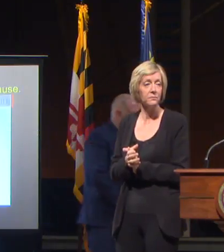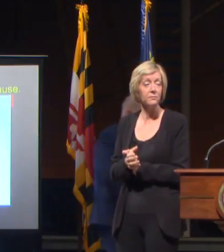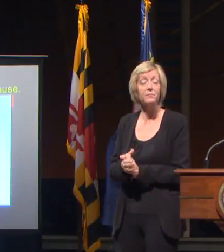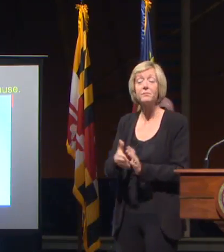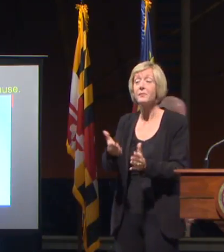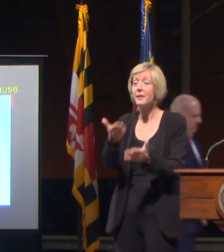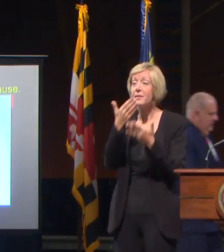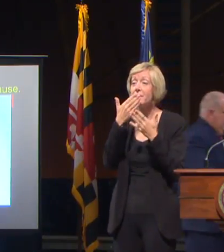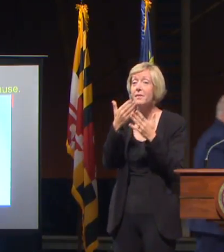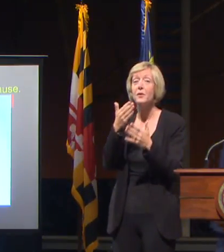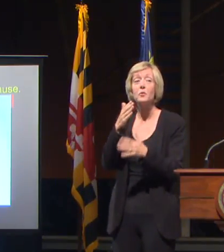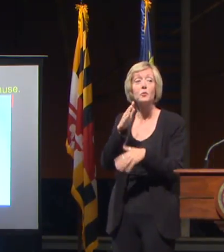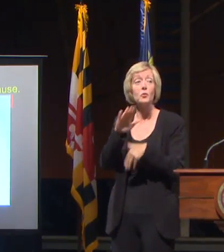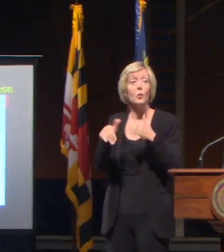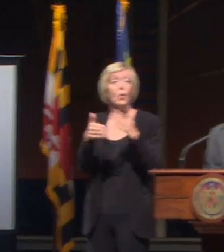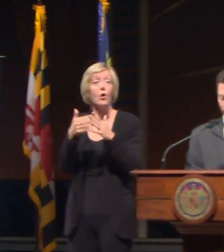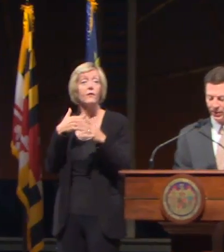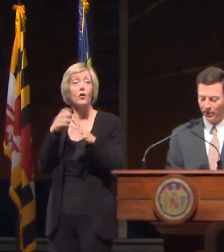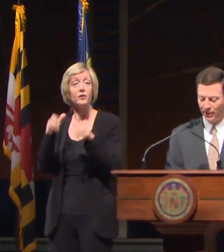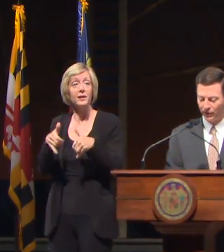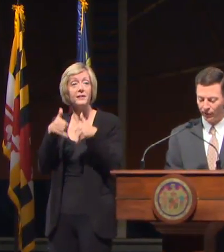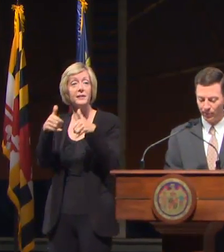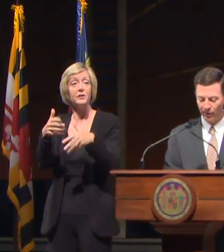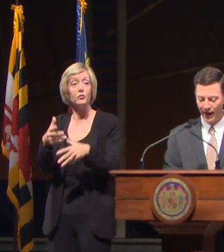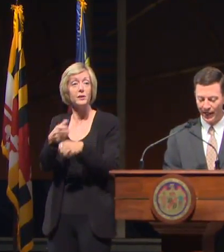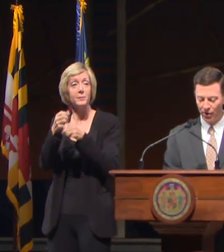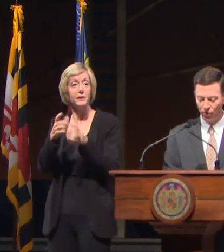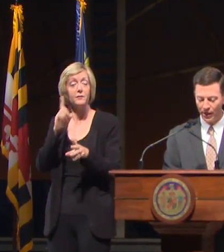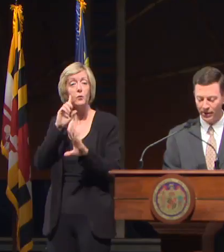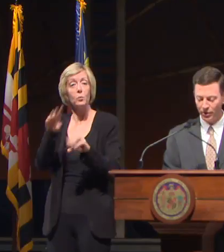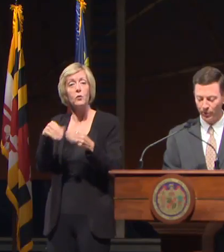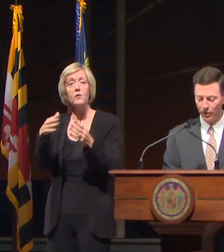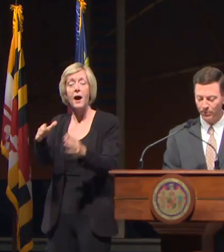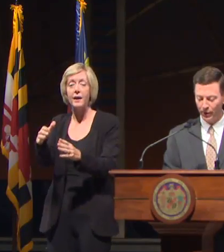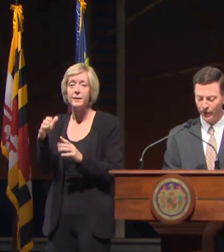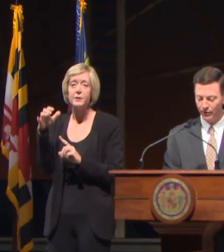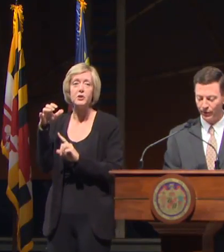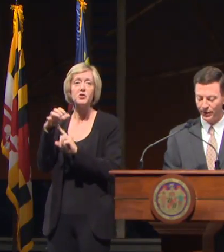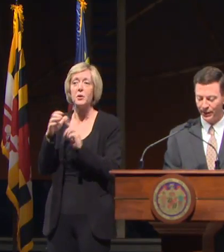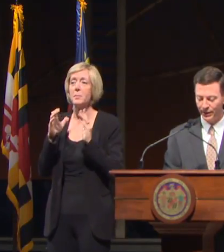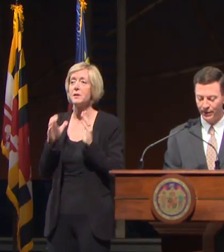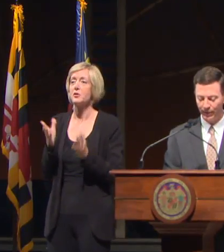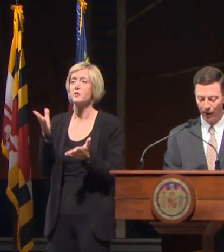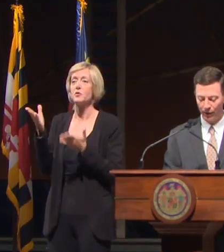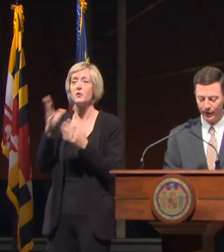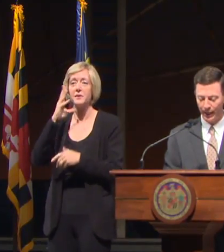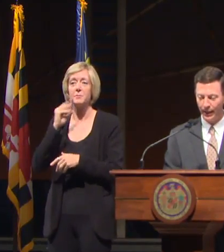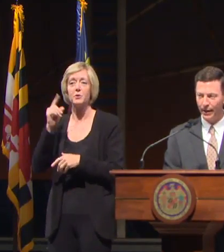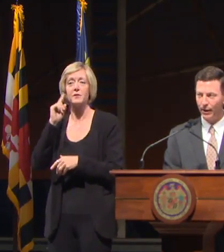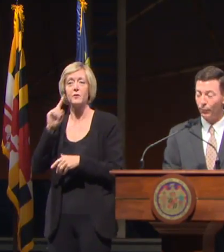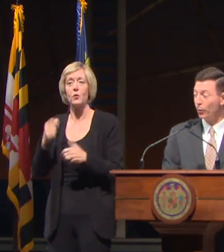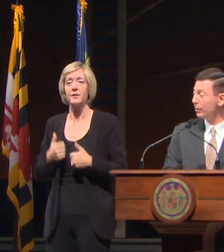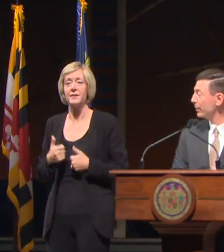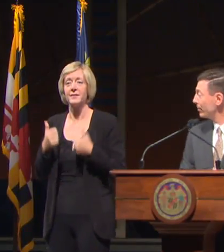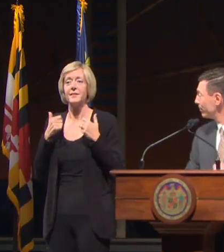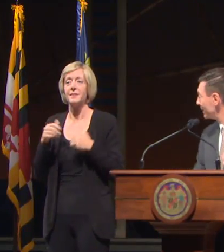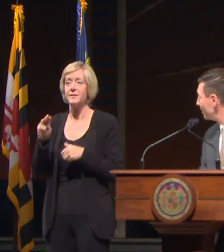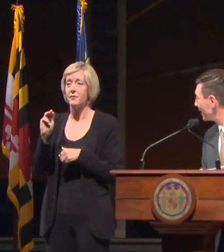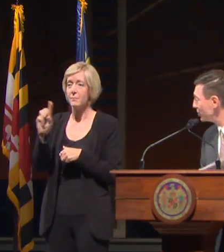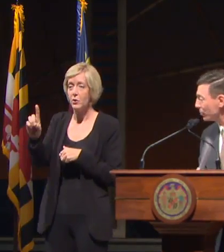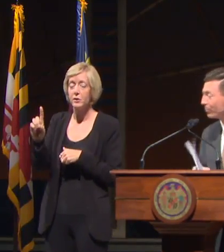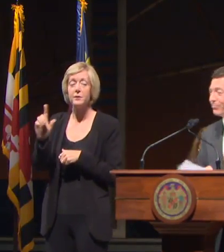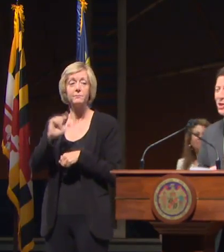So thank you to all of our citation recipients for providing a great customer experience for the citizens of Maryland. Rona, I'll